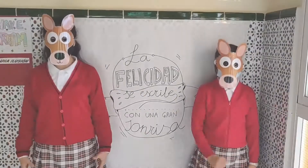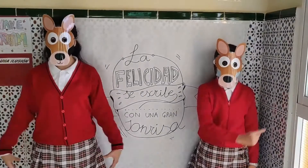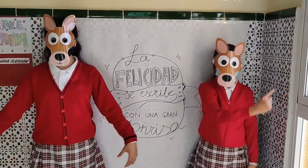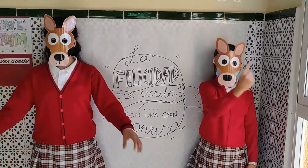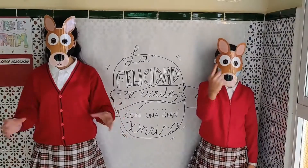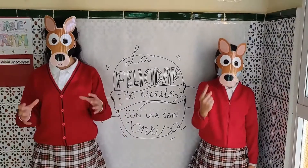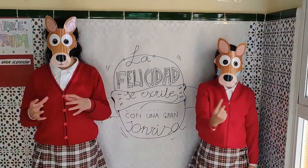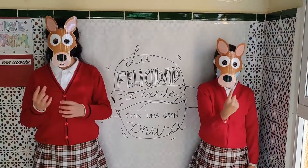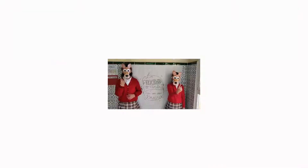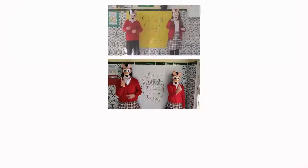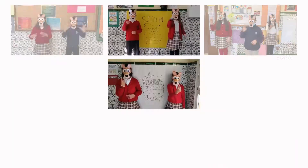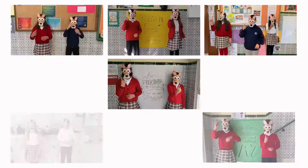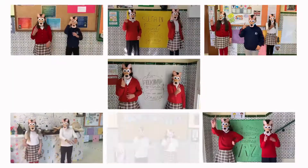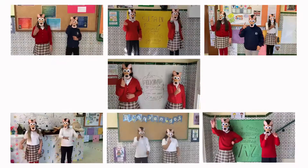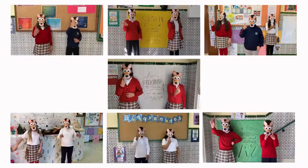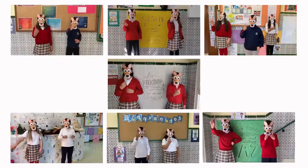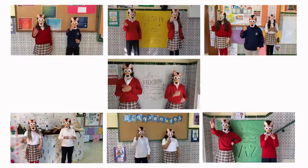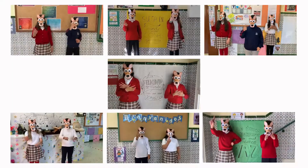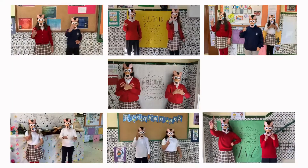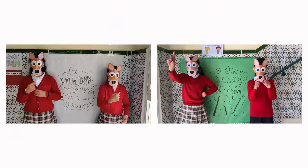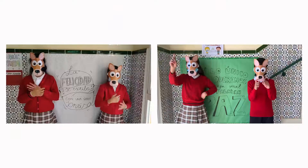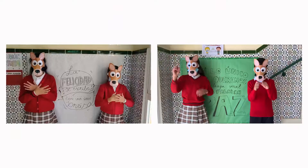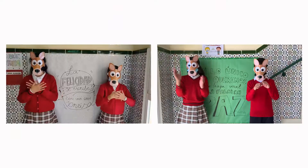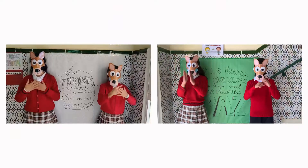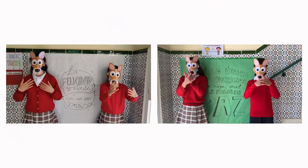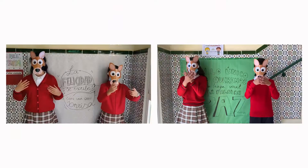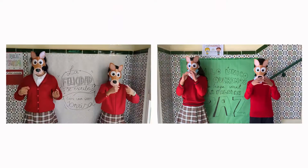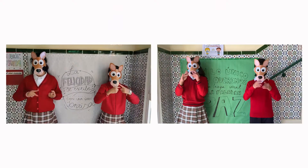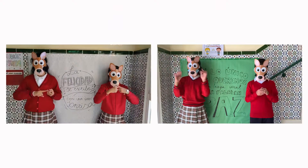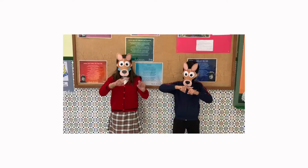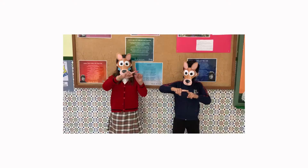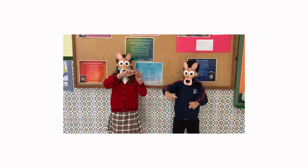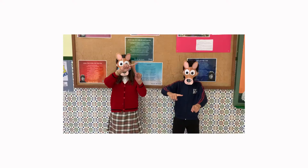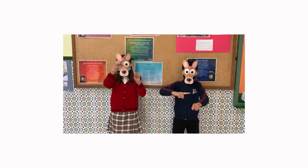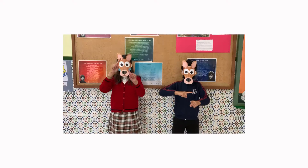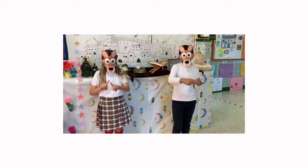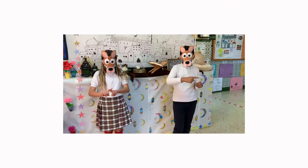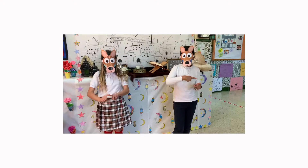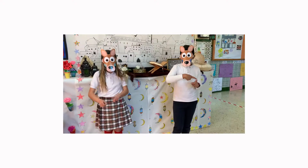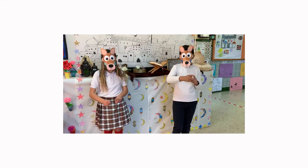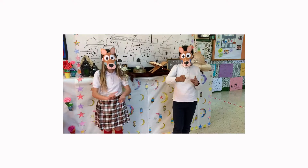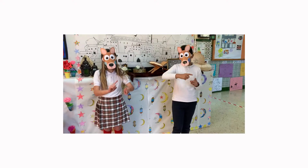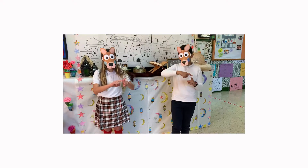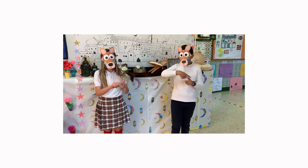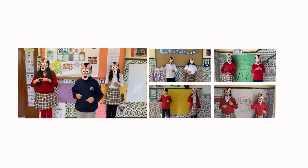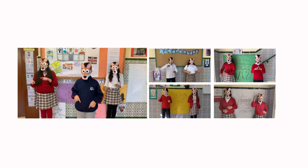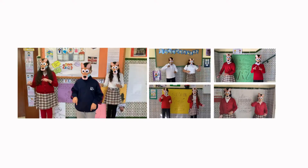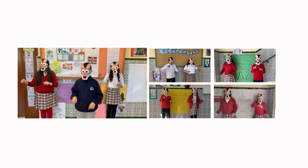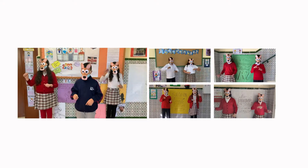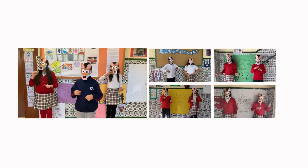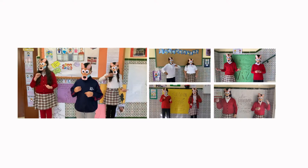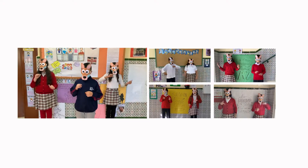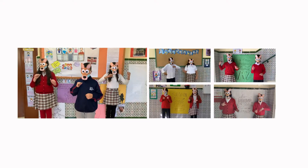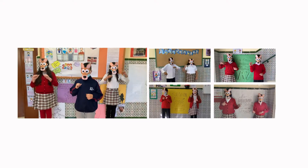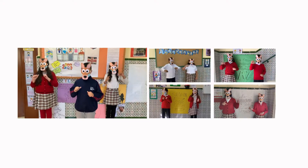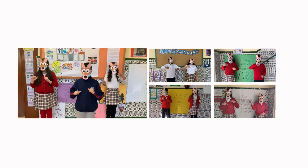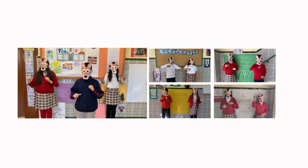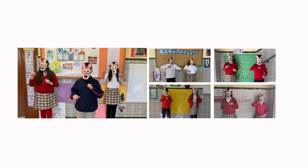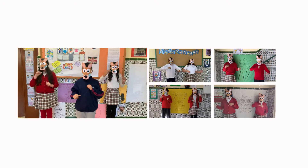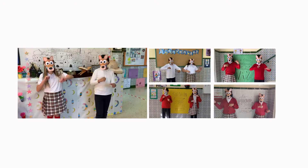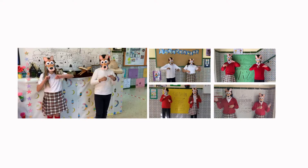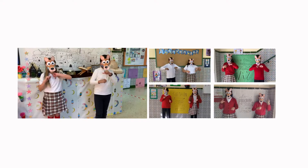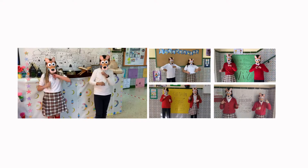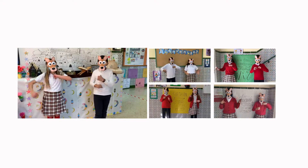We are one, but we are many And from